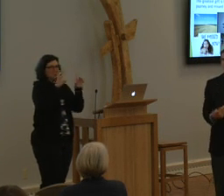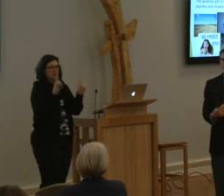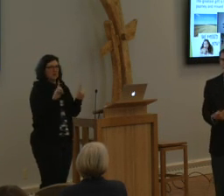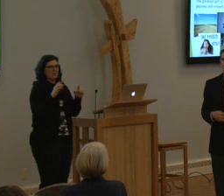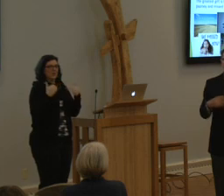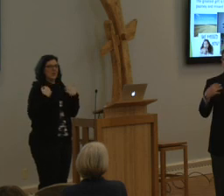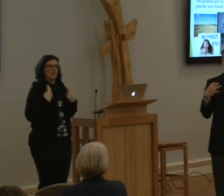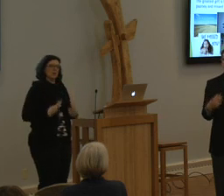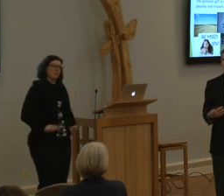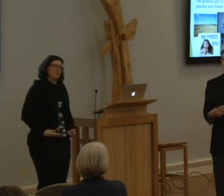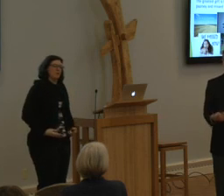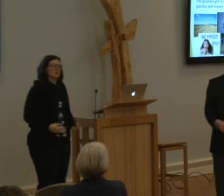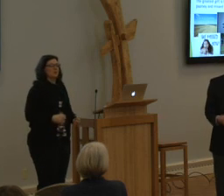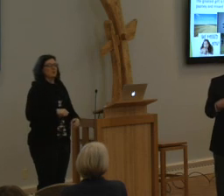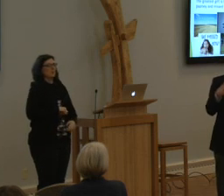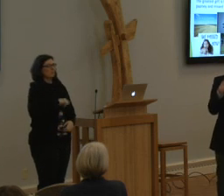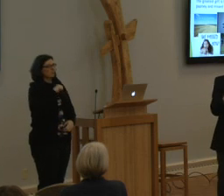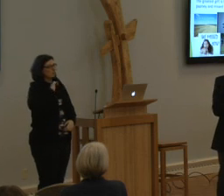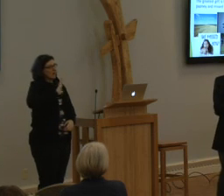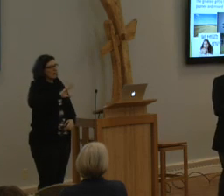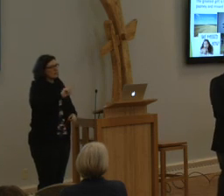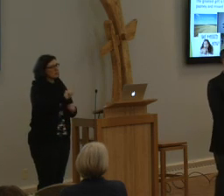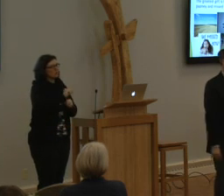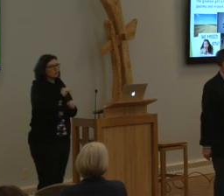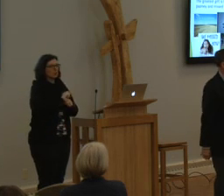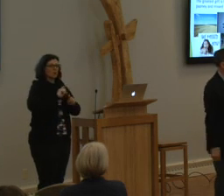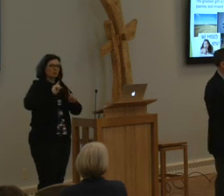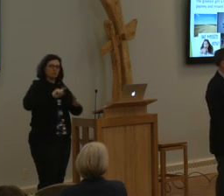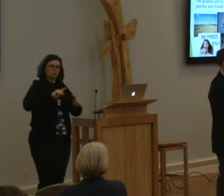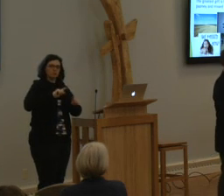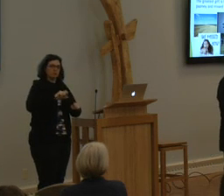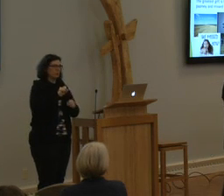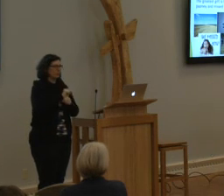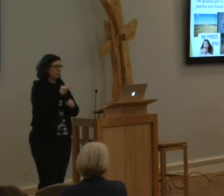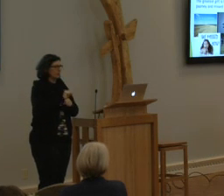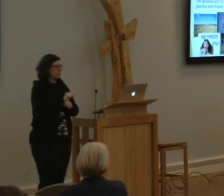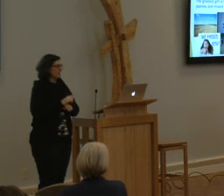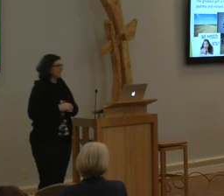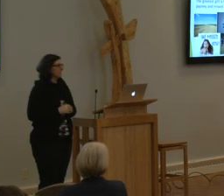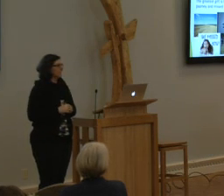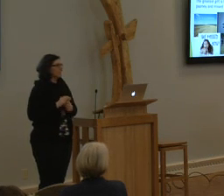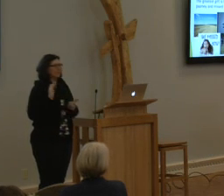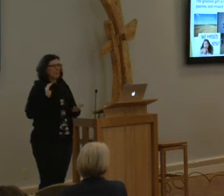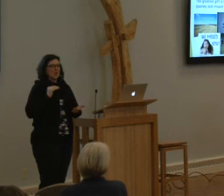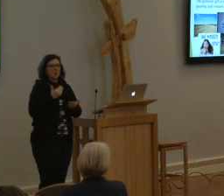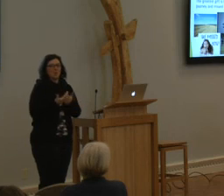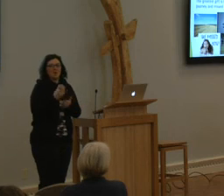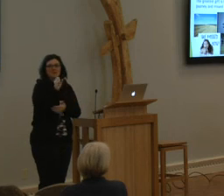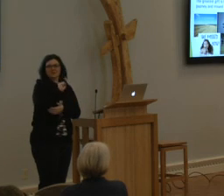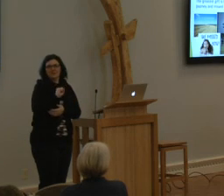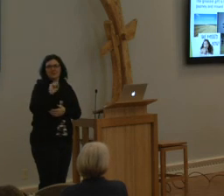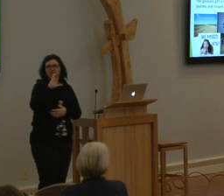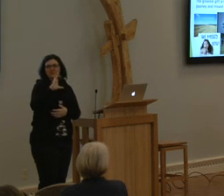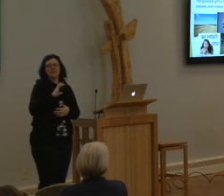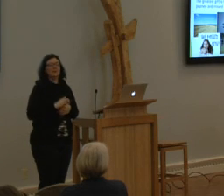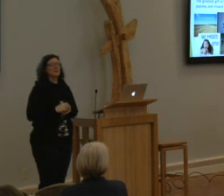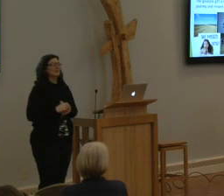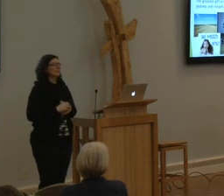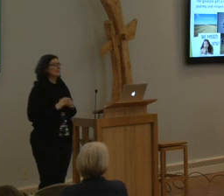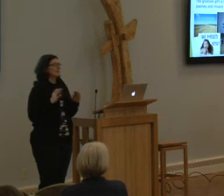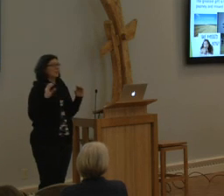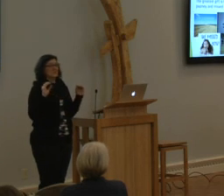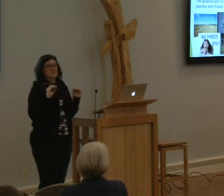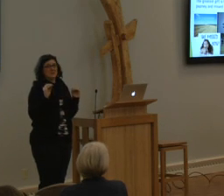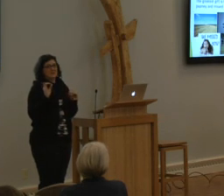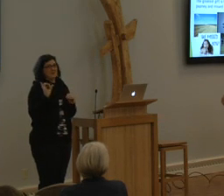wore a uniform. She was proud of her job. She went to work. They got to their new place in South Carolina. There was nothing